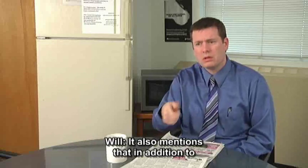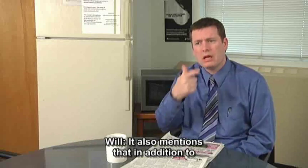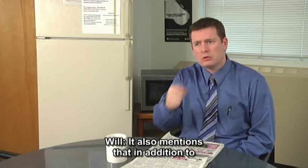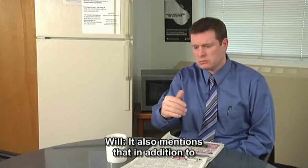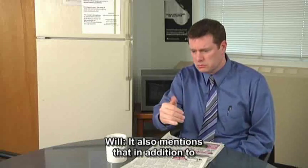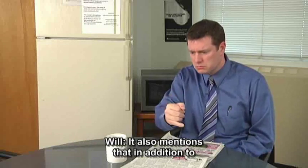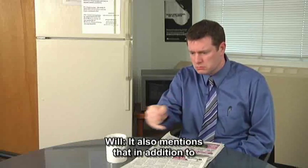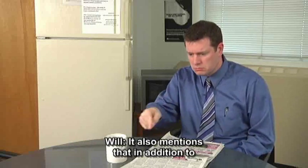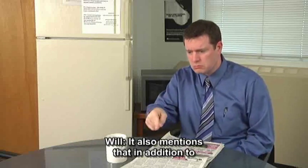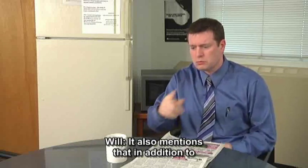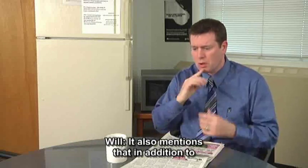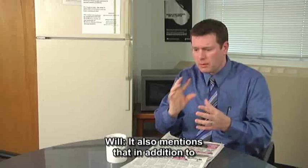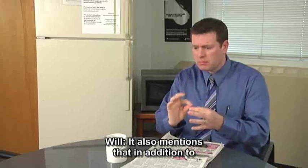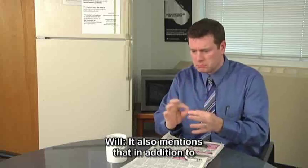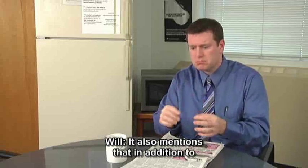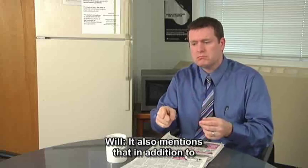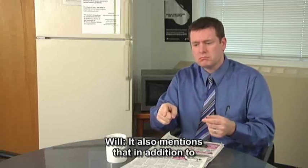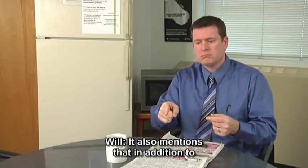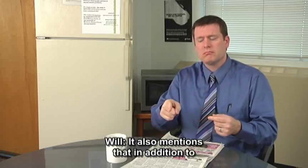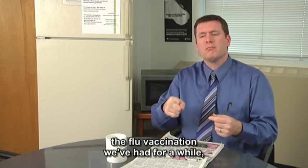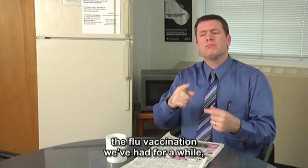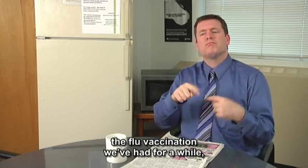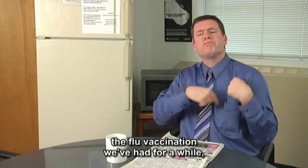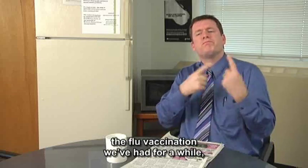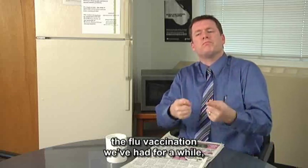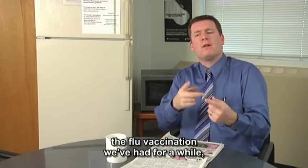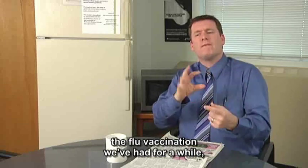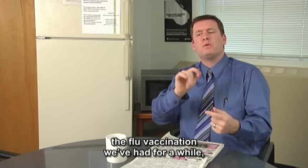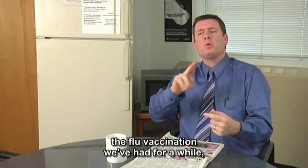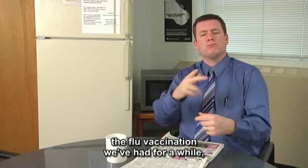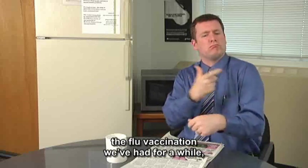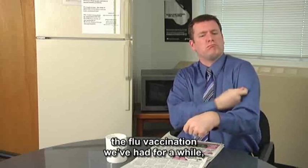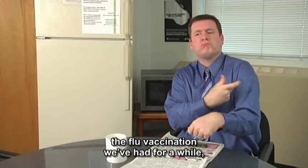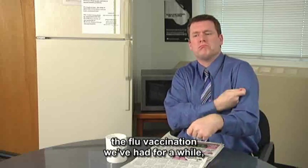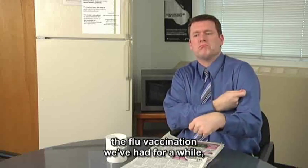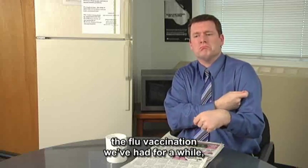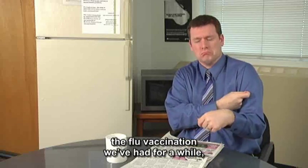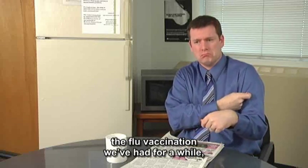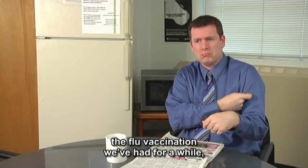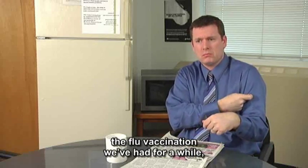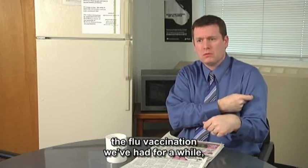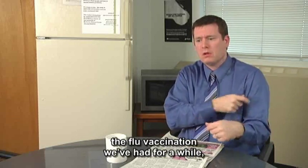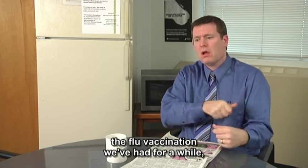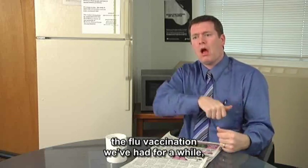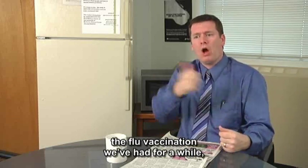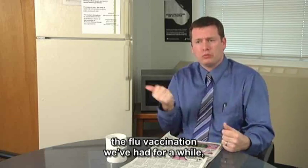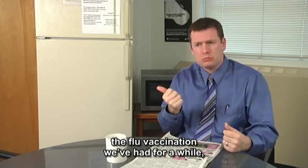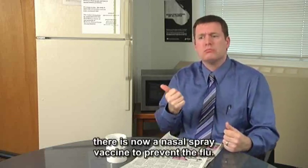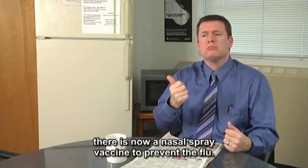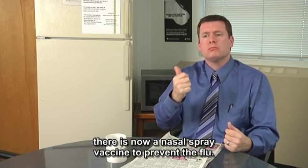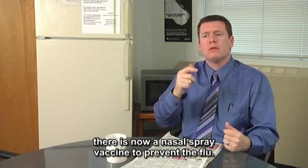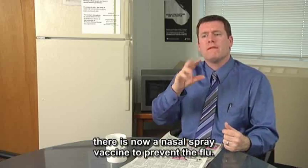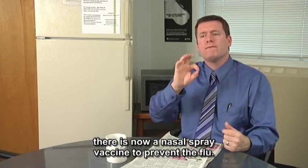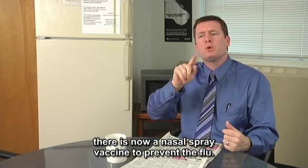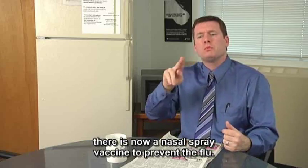It also mentions that in addition to the flu vaccination we've had for a while, there's now a nasal spray